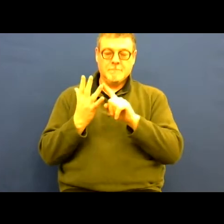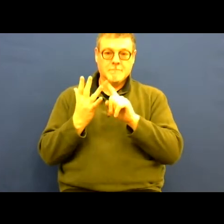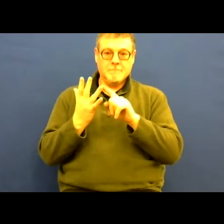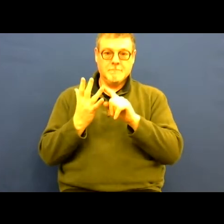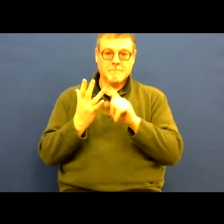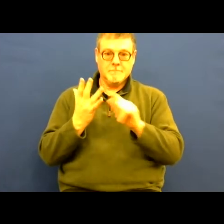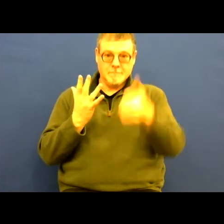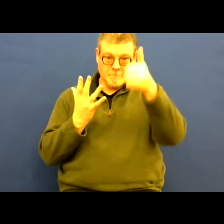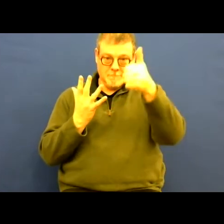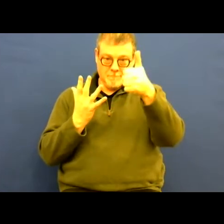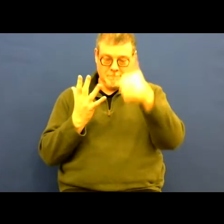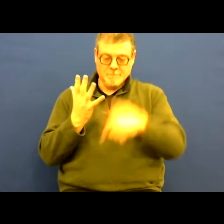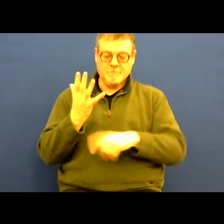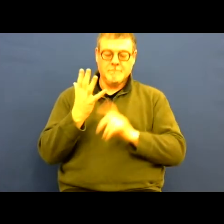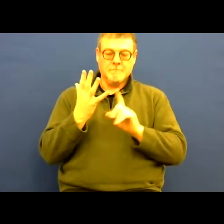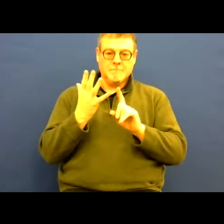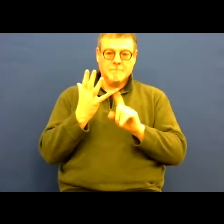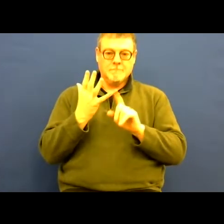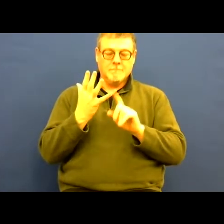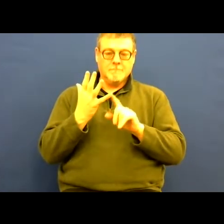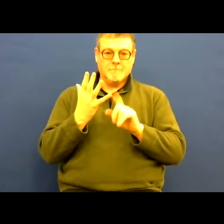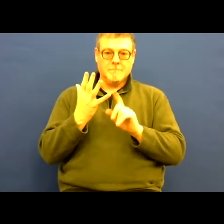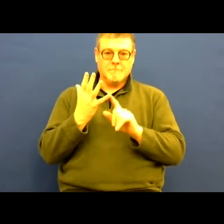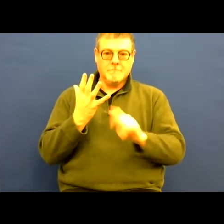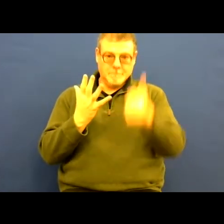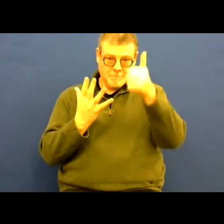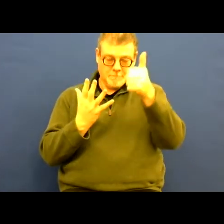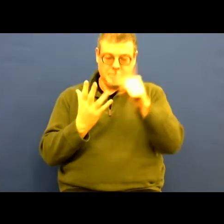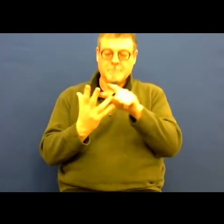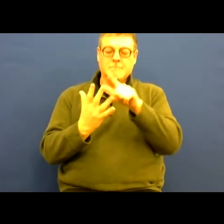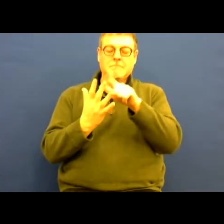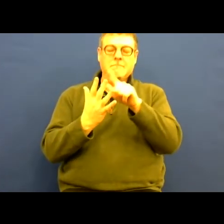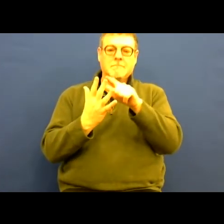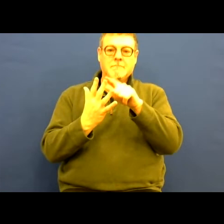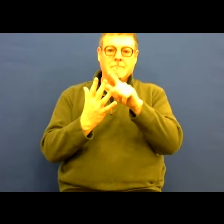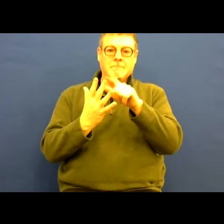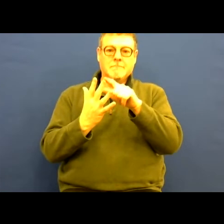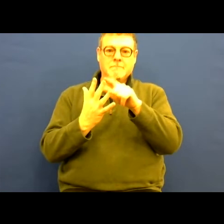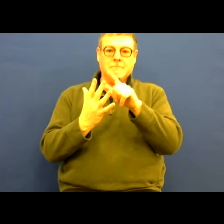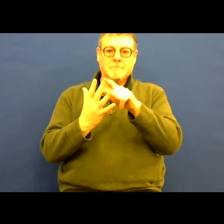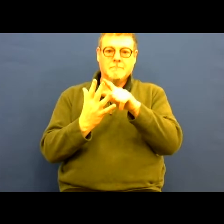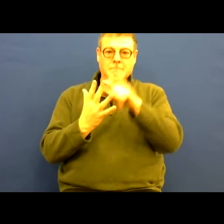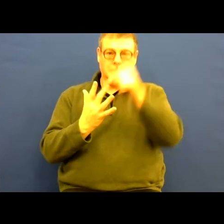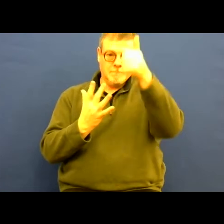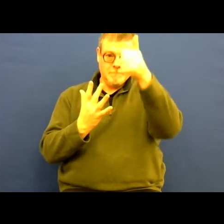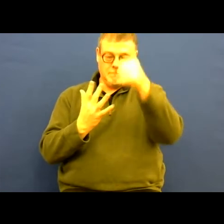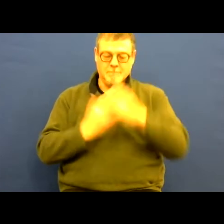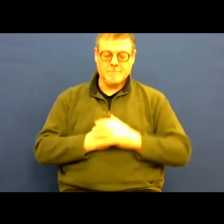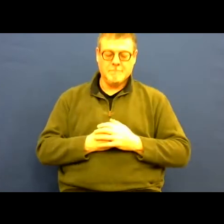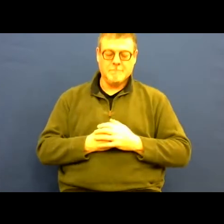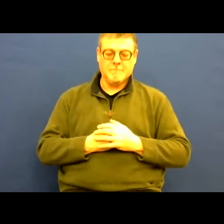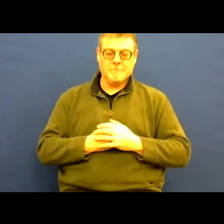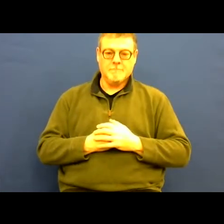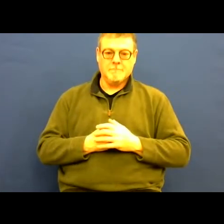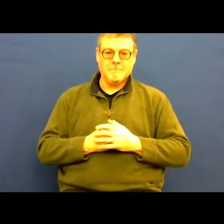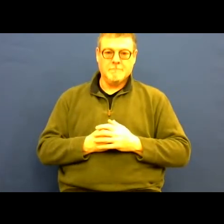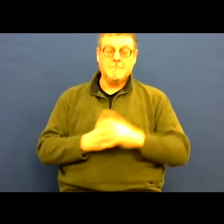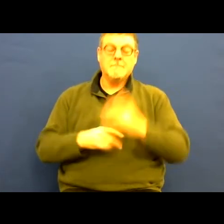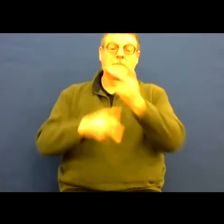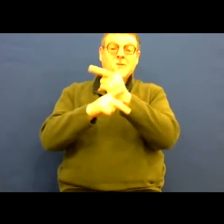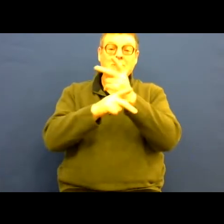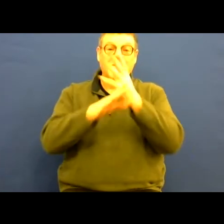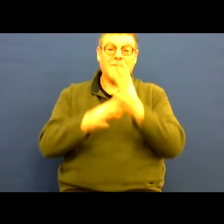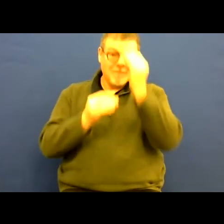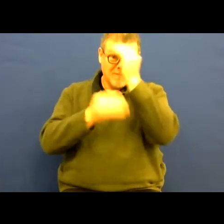Councilmember Page, Aye. Councilmember Belanca, Aye. Supervisor Schultz. Aye. Mr. Supervisor,